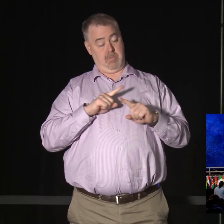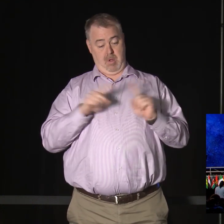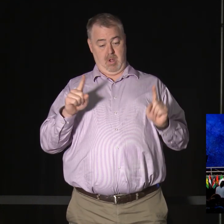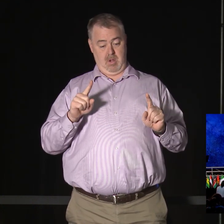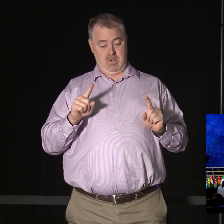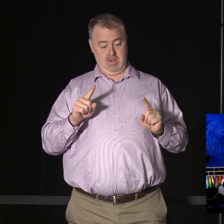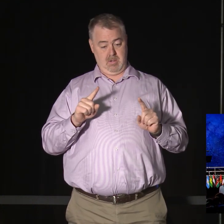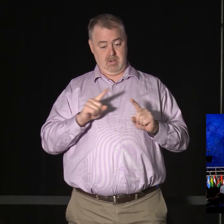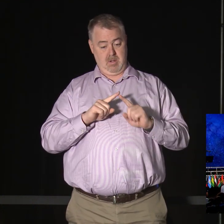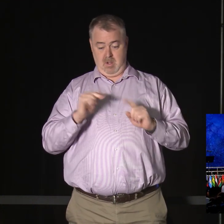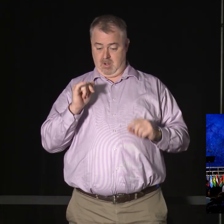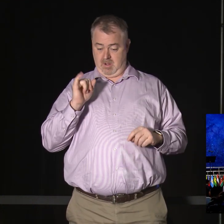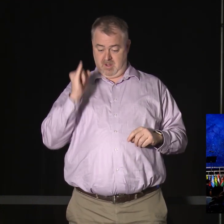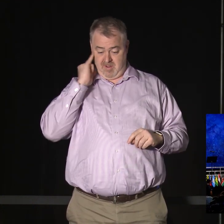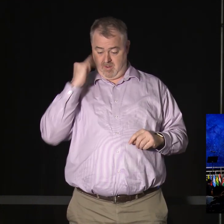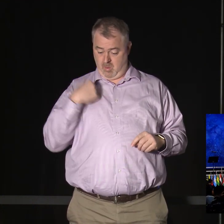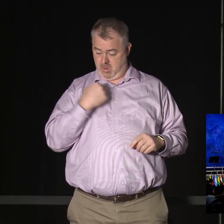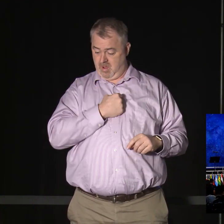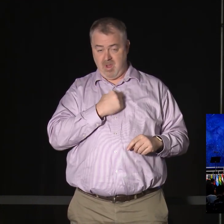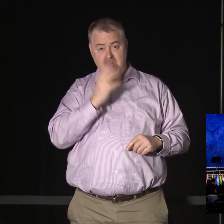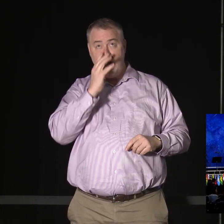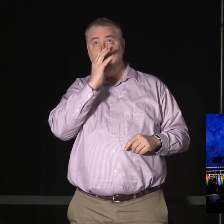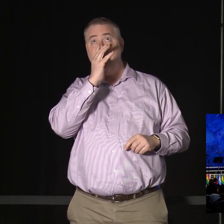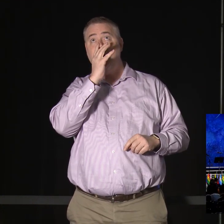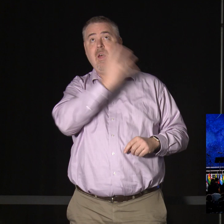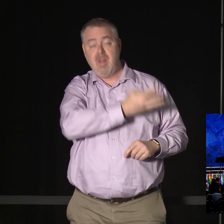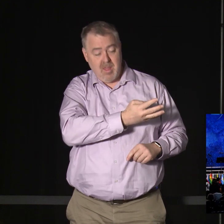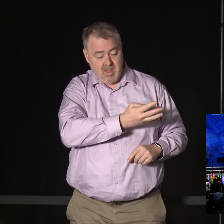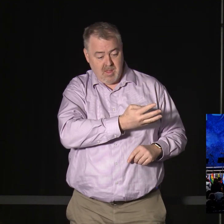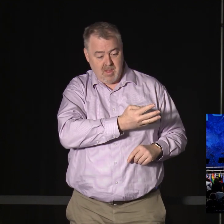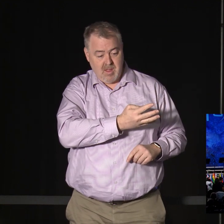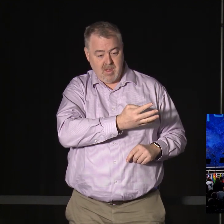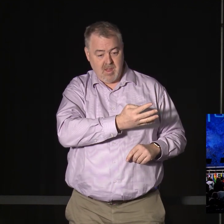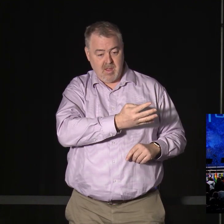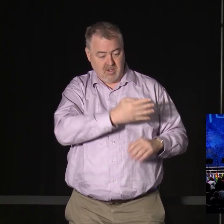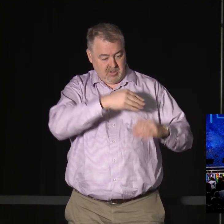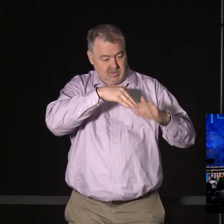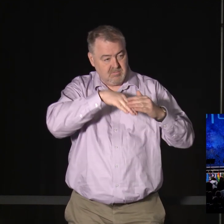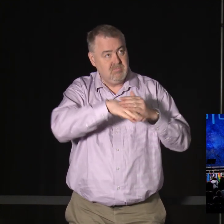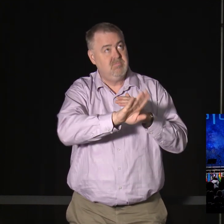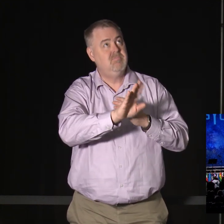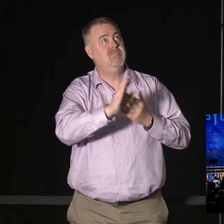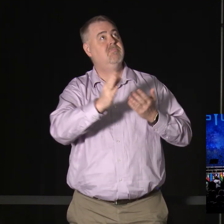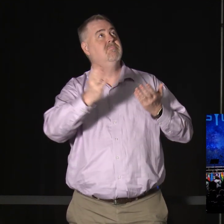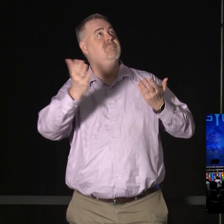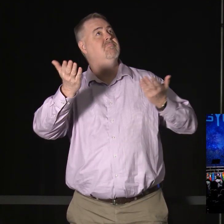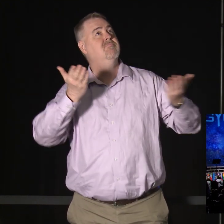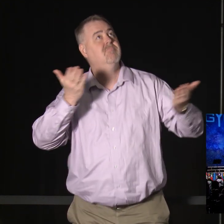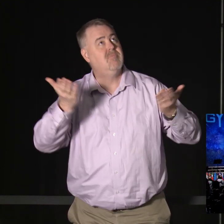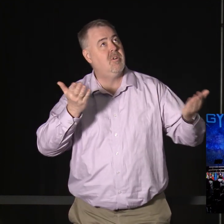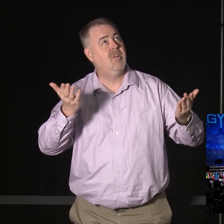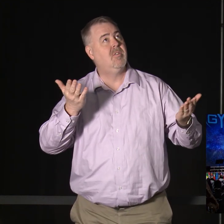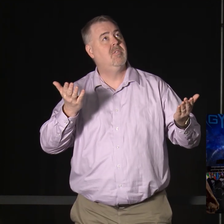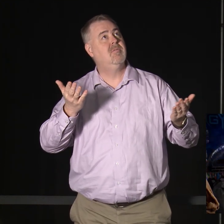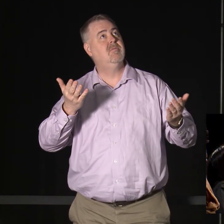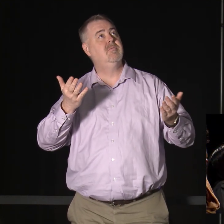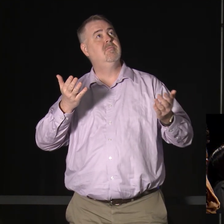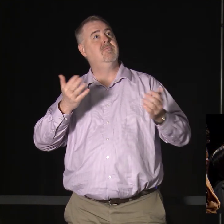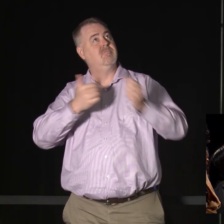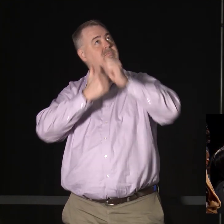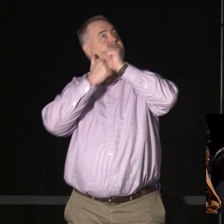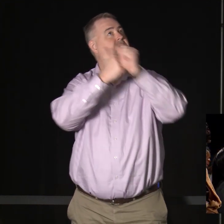the blood-stained banner of Prince Emmanuel, if we neglect to enter into this type of service, then Father,